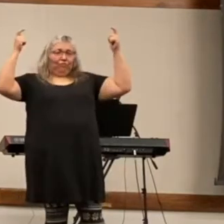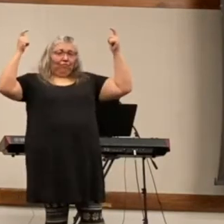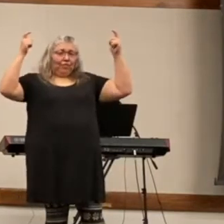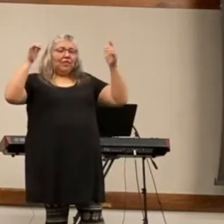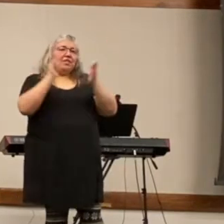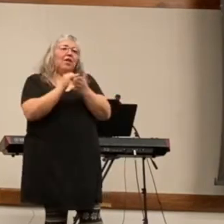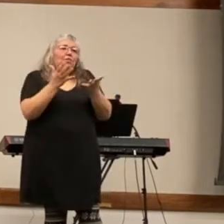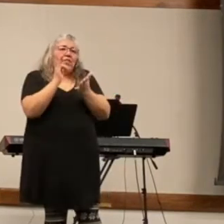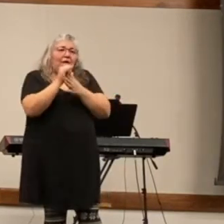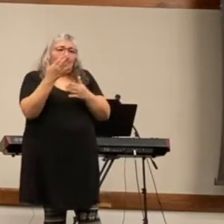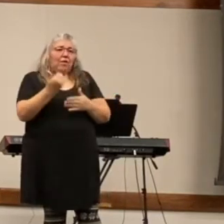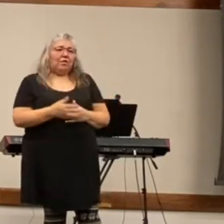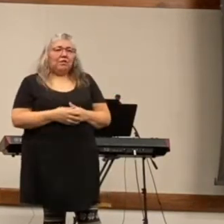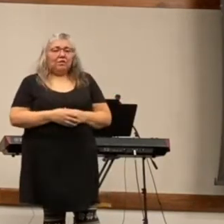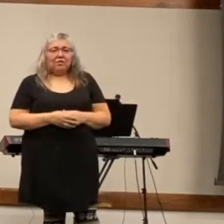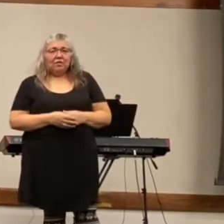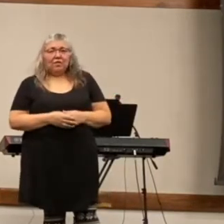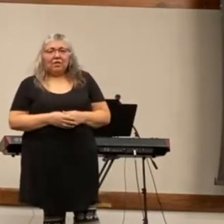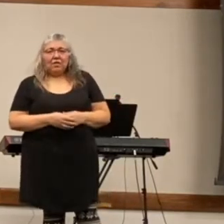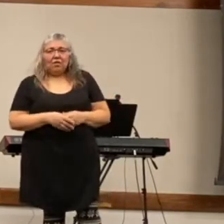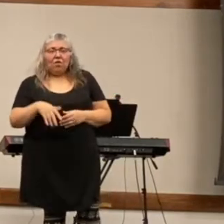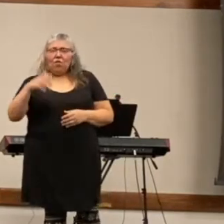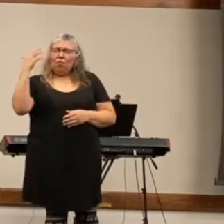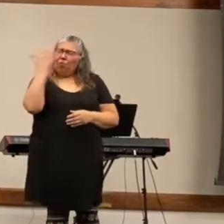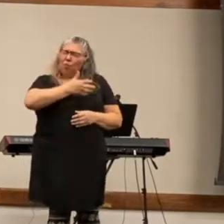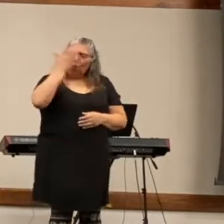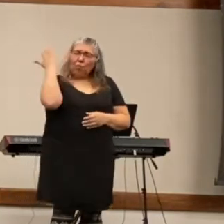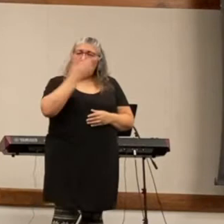what that was. Woo!